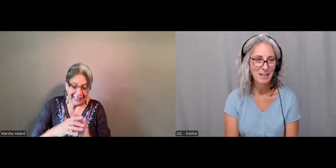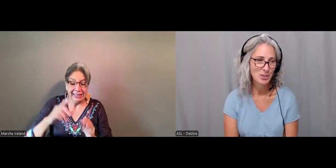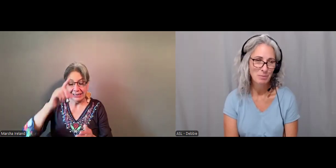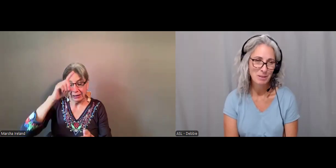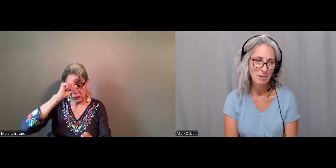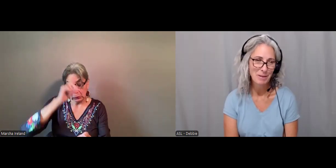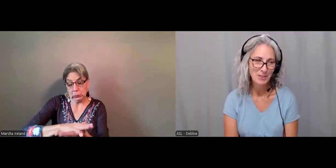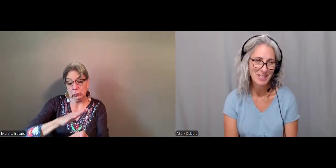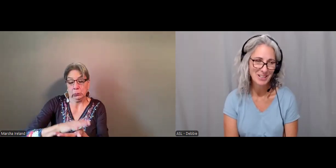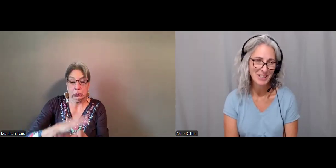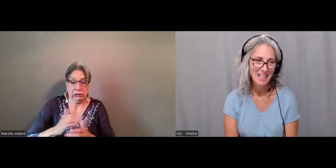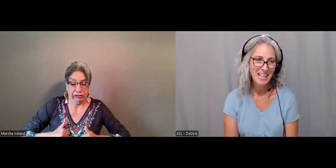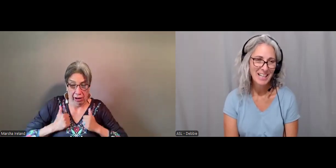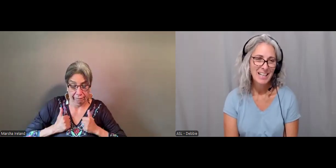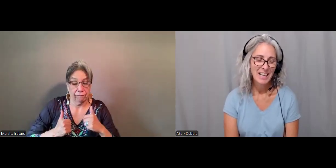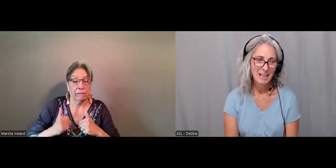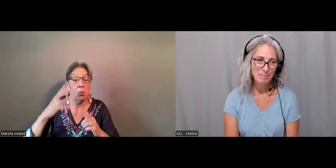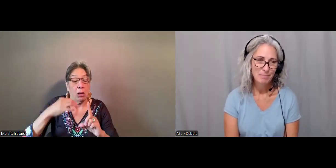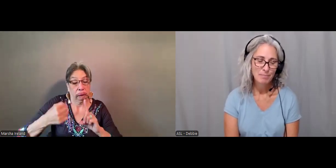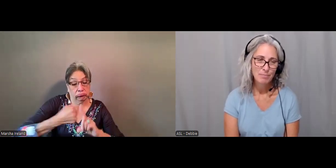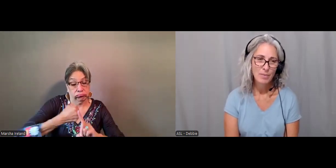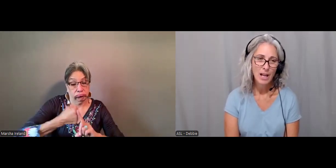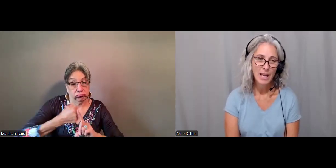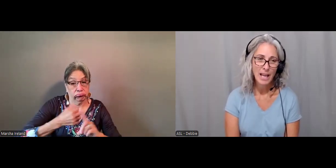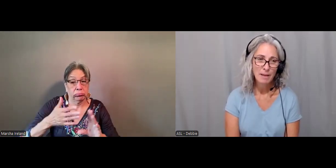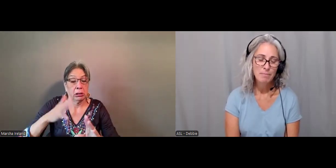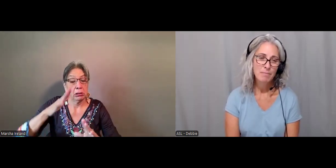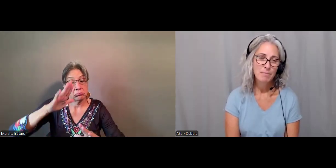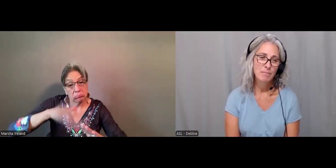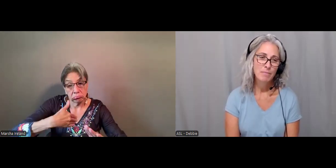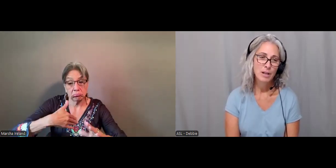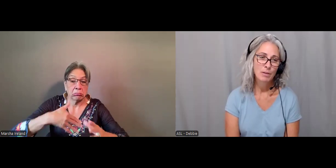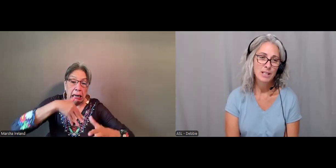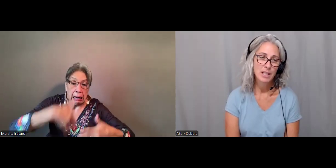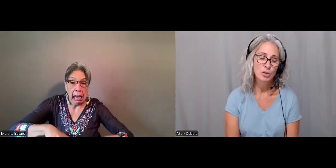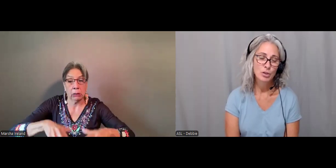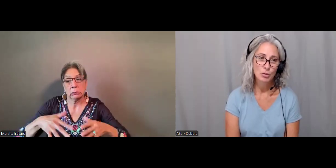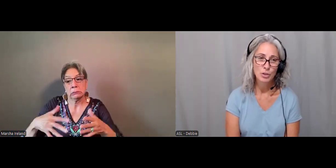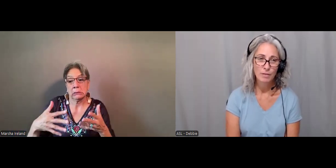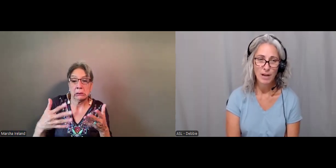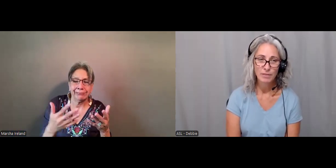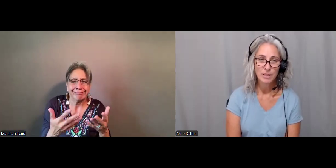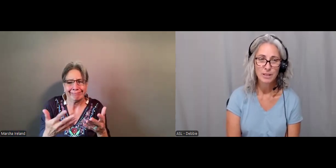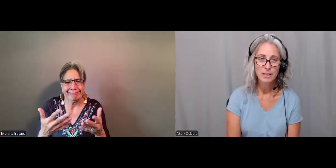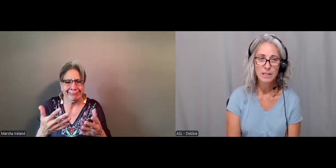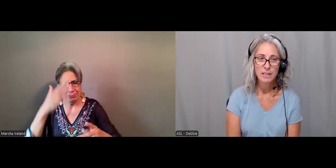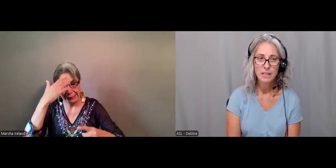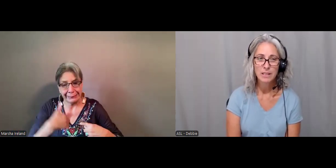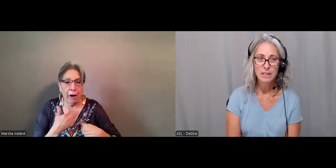sorry, I'm getting tripped up on my words here. I am a residential school